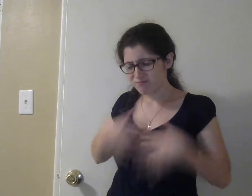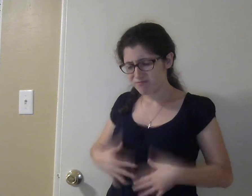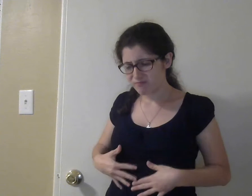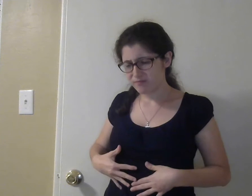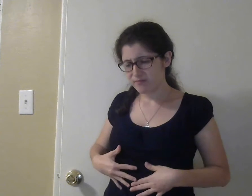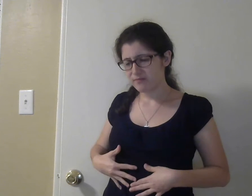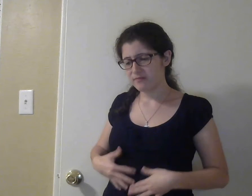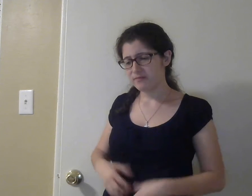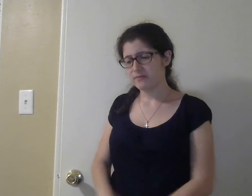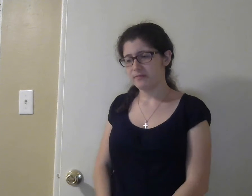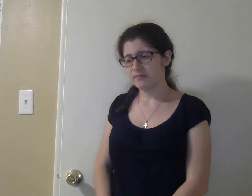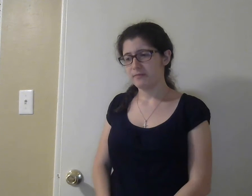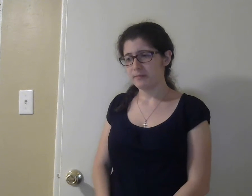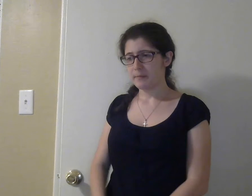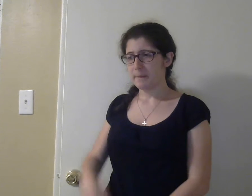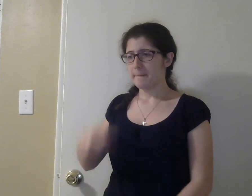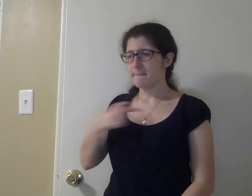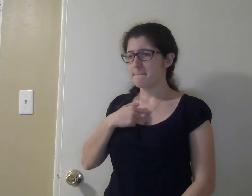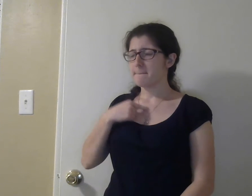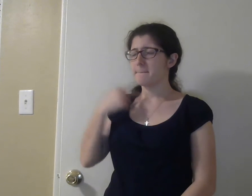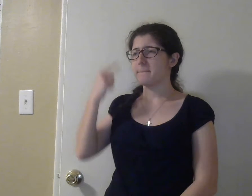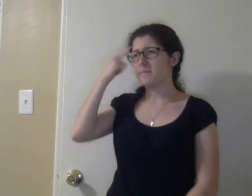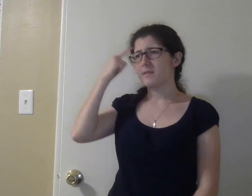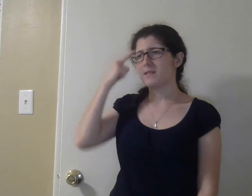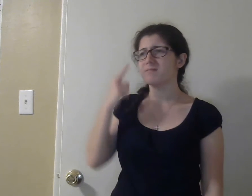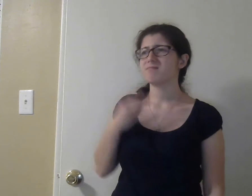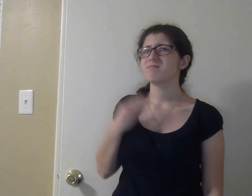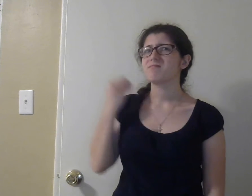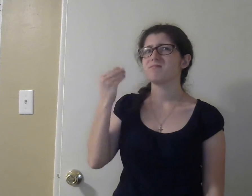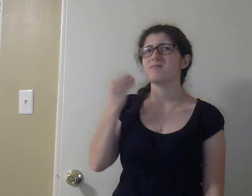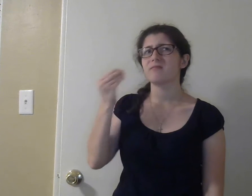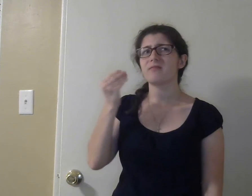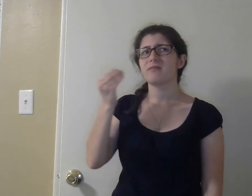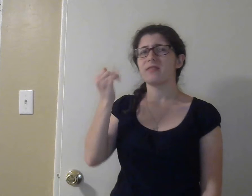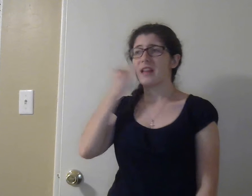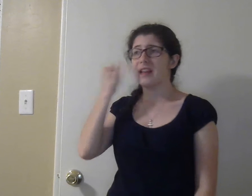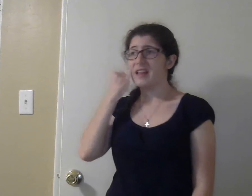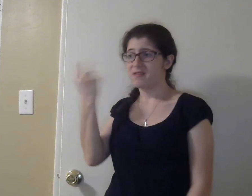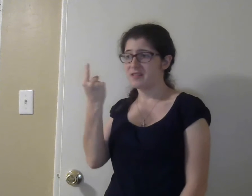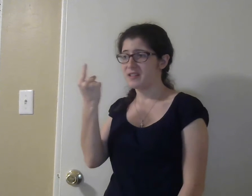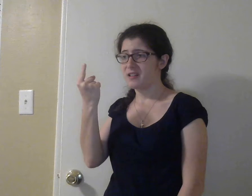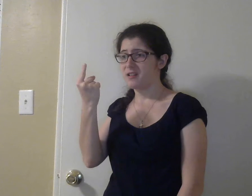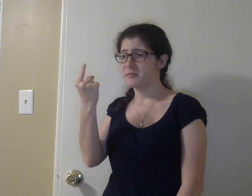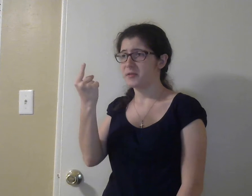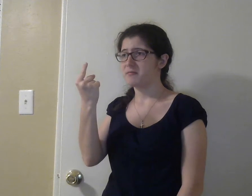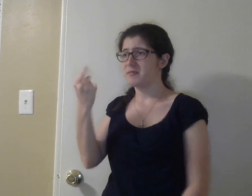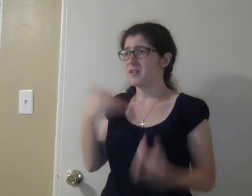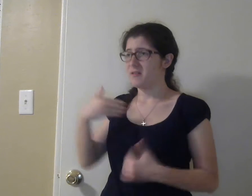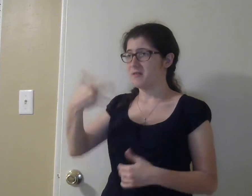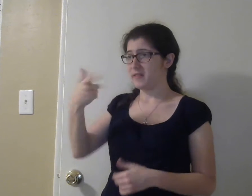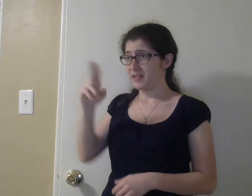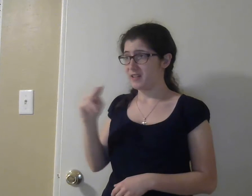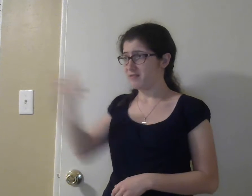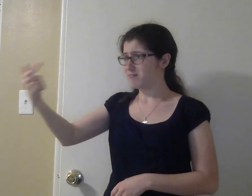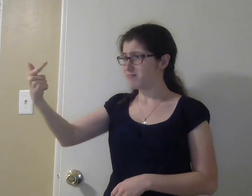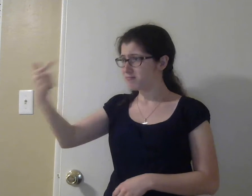response was scary. I'm not sure I could say I'm a Christian if a gun is pointed in my face, especially if my children are with me. I know that